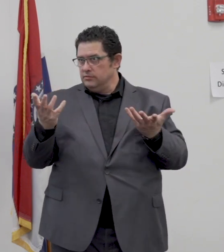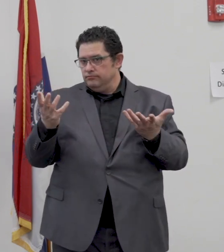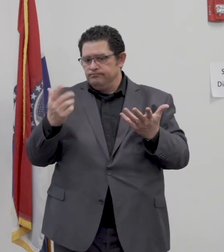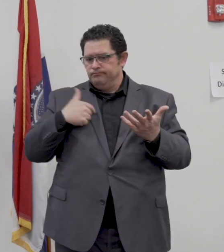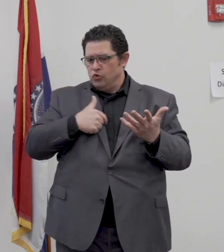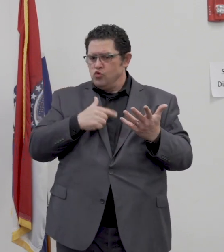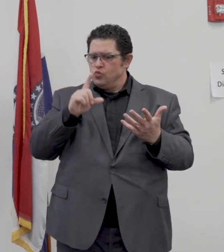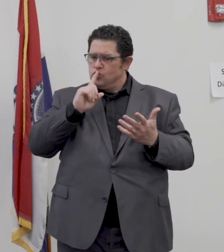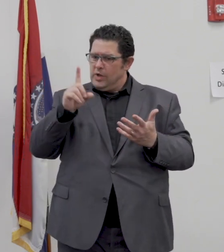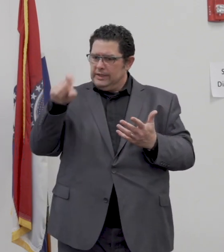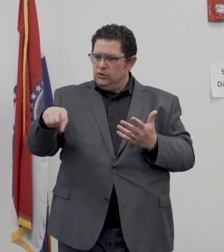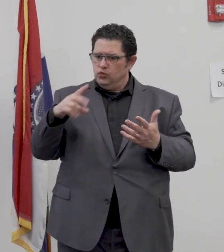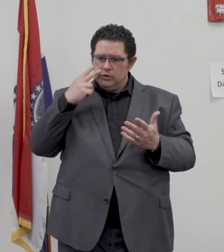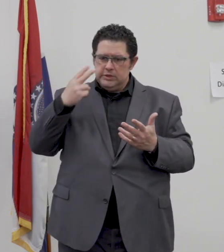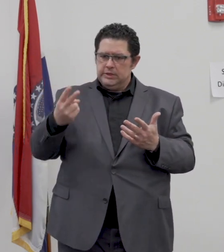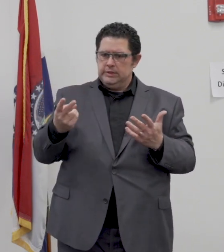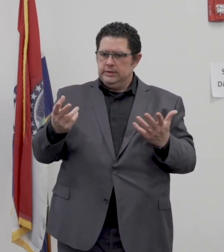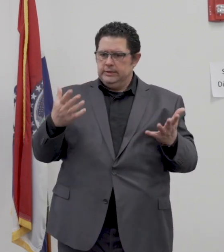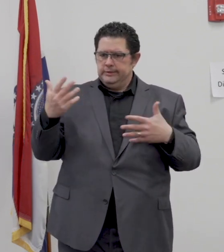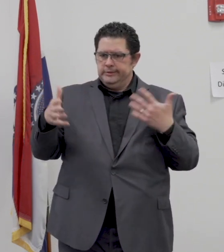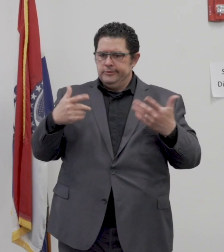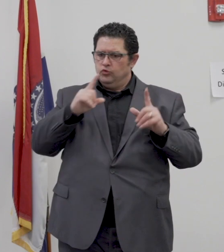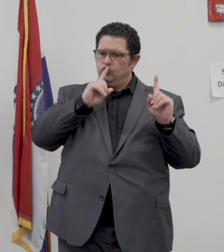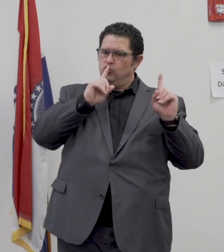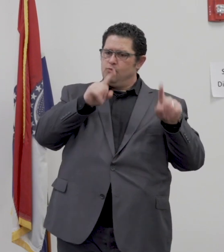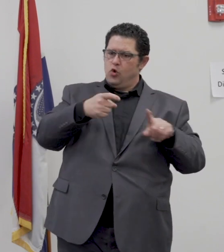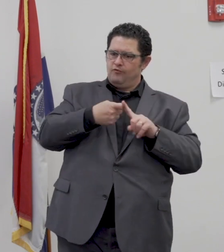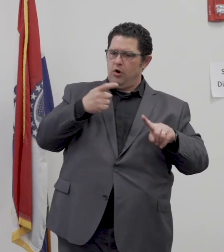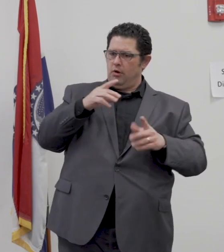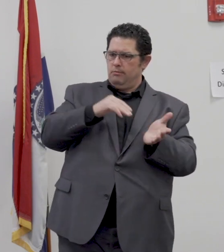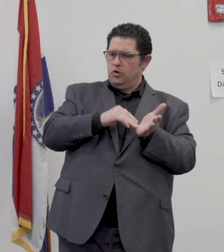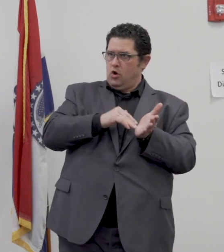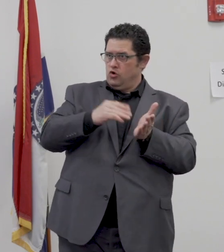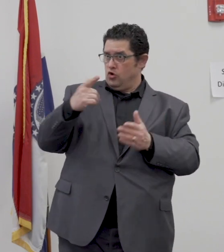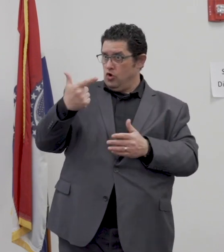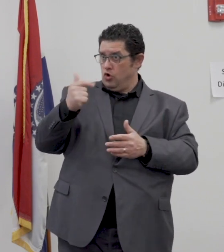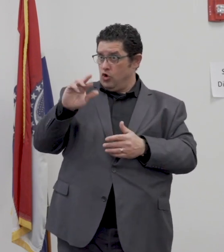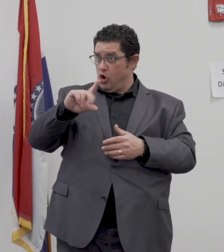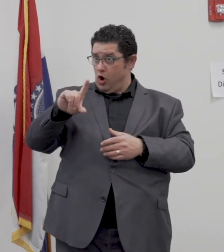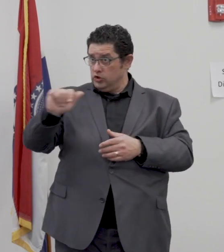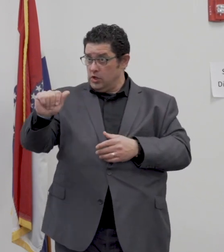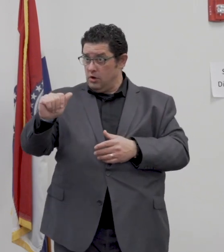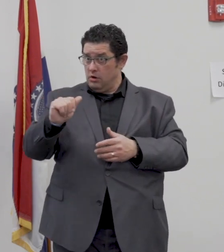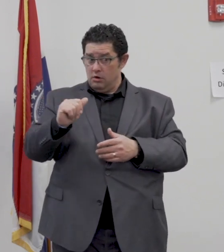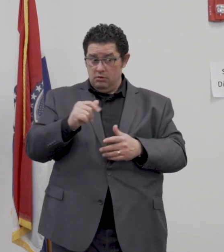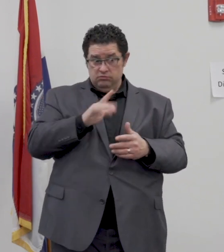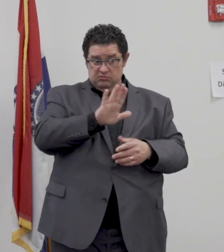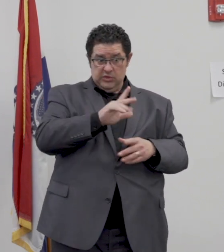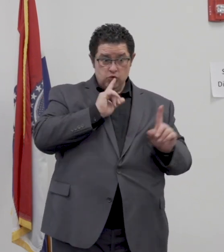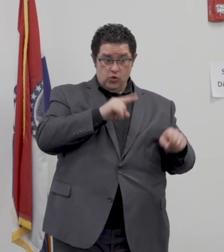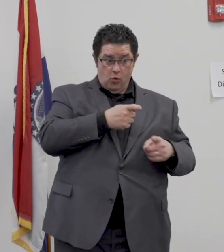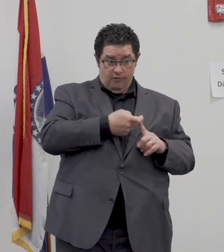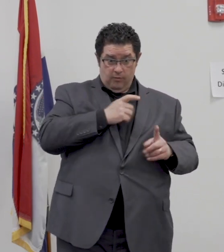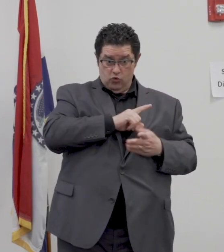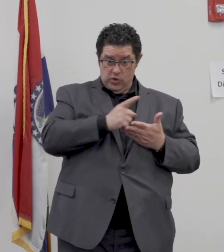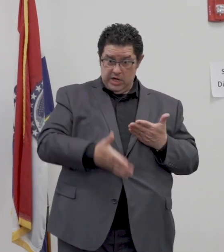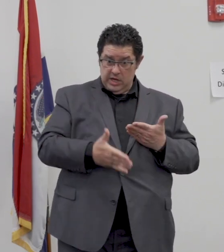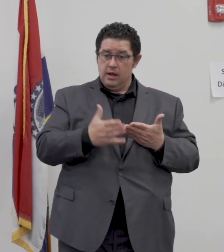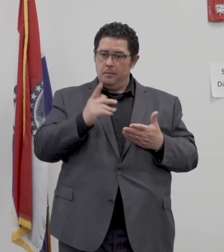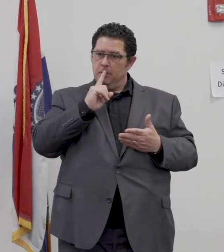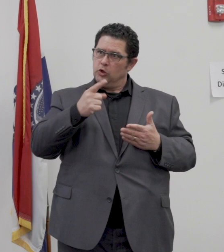We really need to see the reports from Dr. Garza over the weekend and make sure that we're continuing to trend in the right